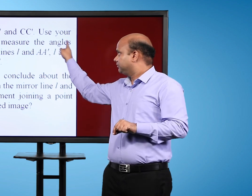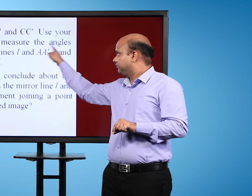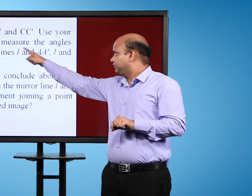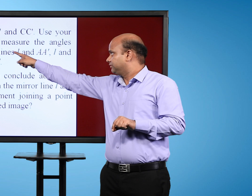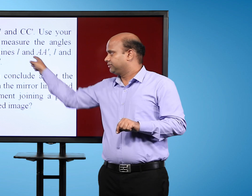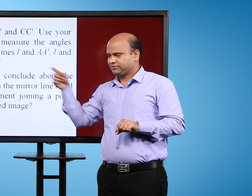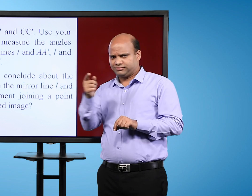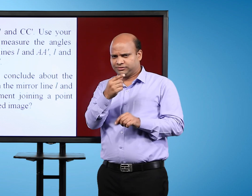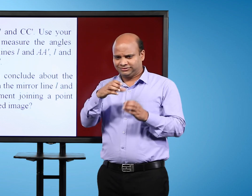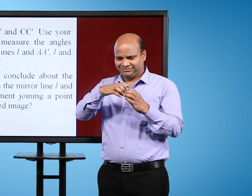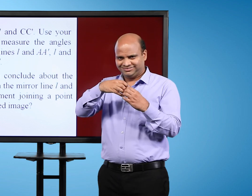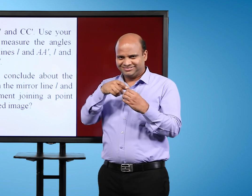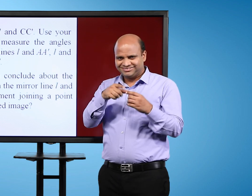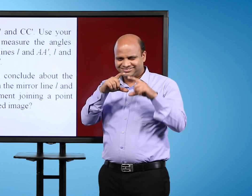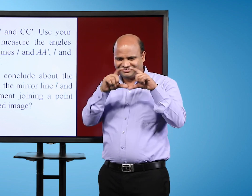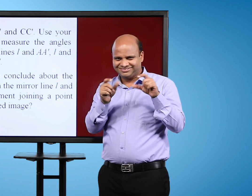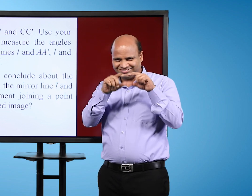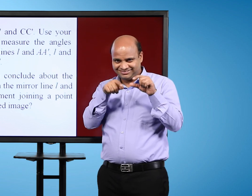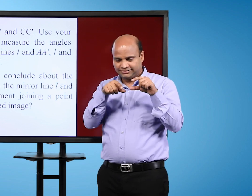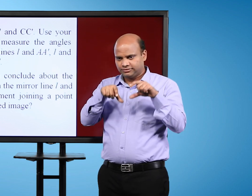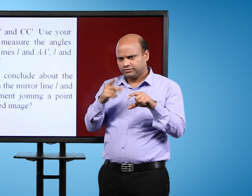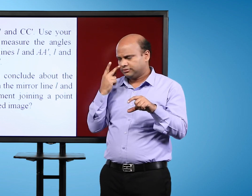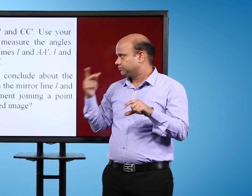Use your protractor to measure the angles between the lines